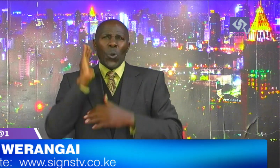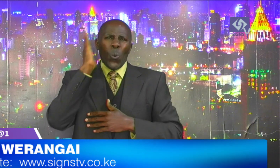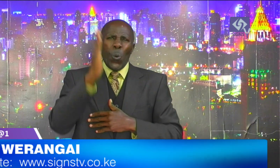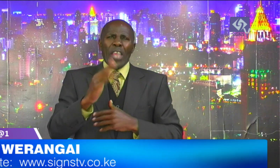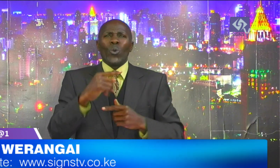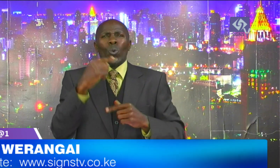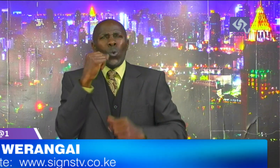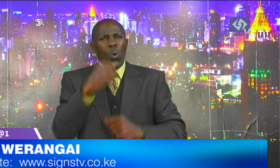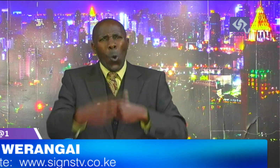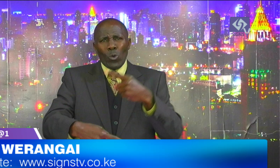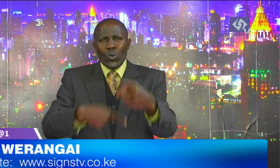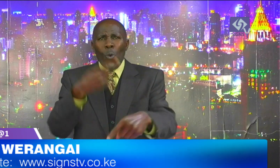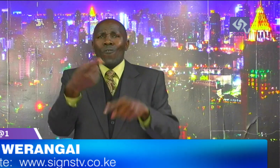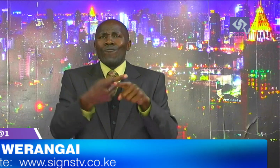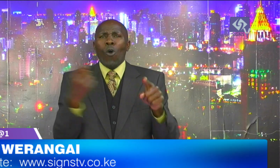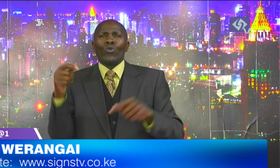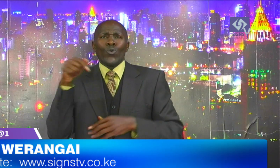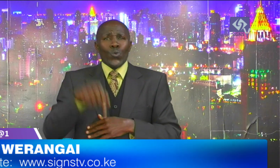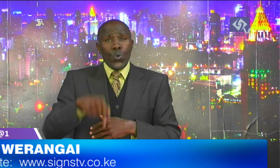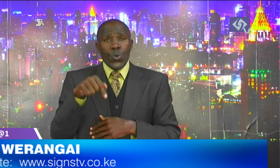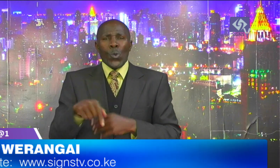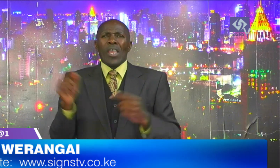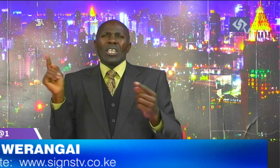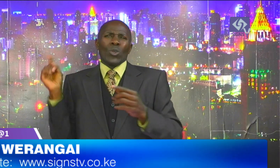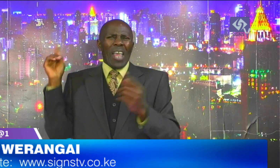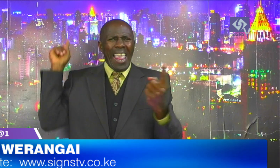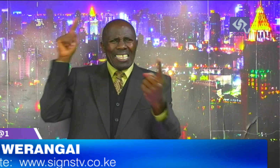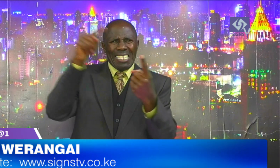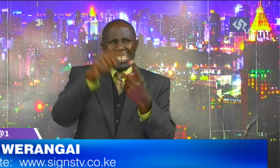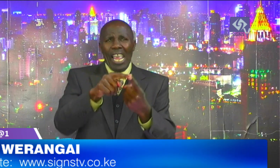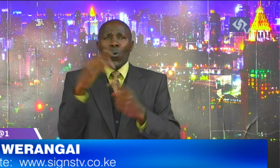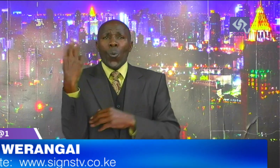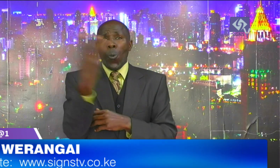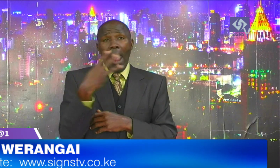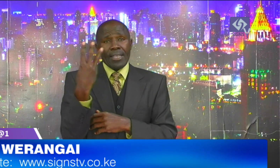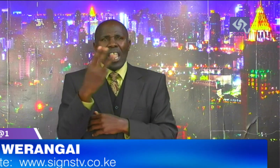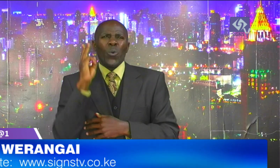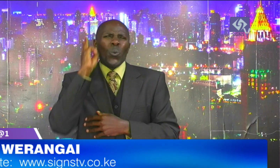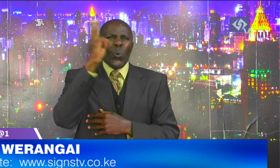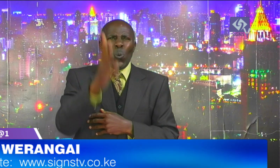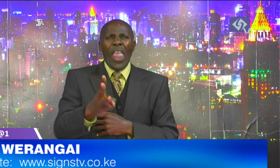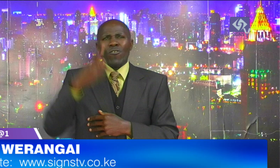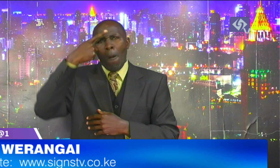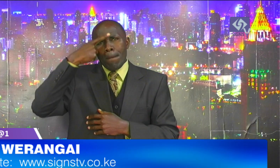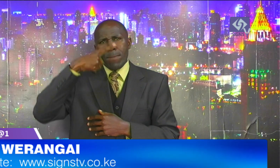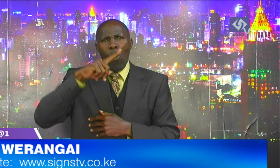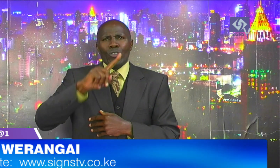Day. The summit, which will run from today until Wednesday, will be a platform